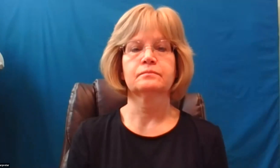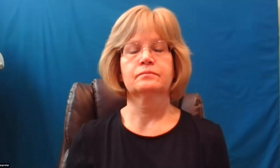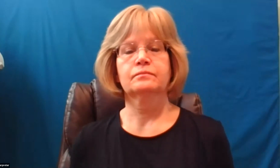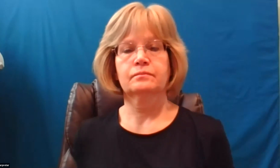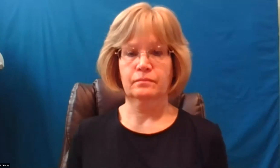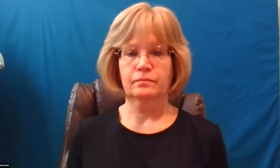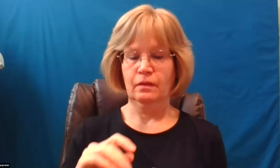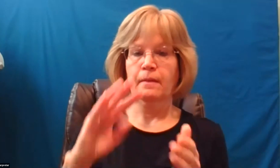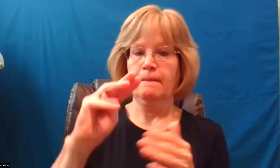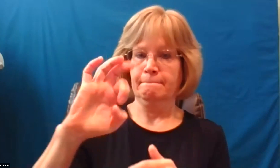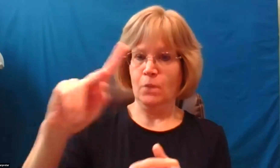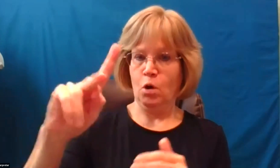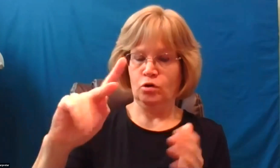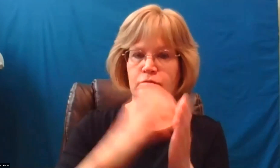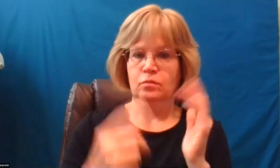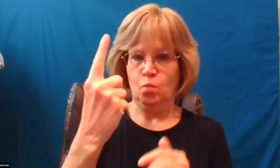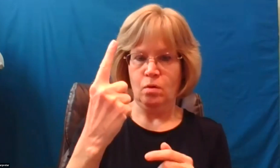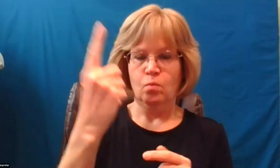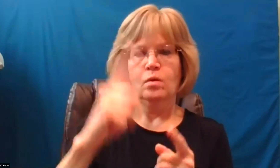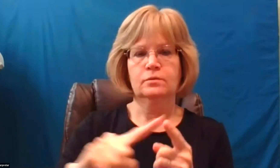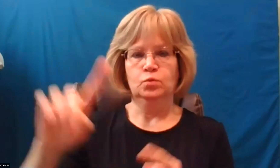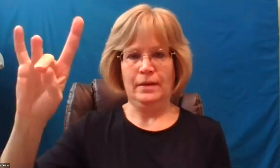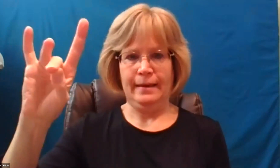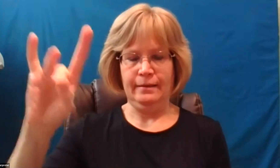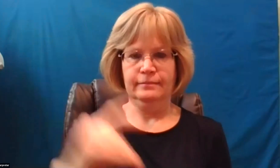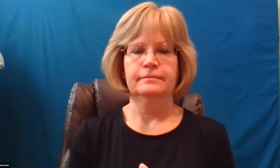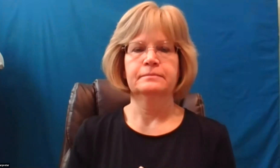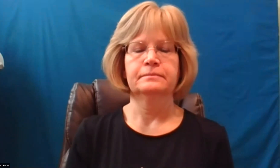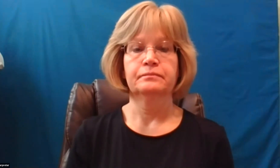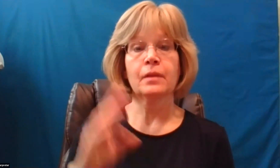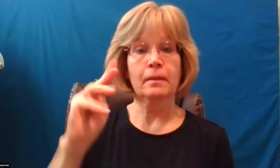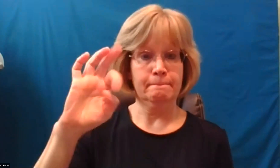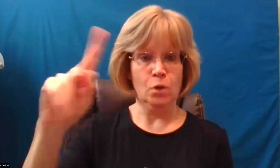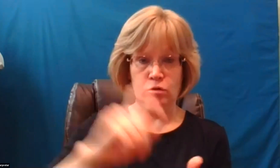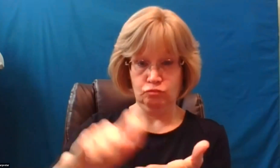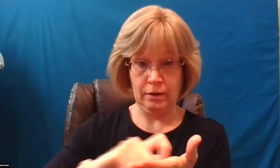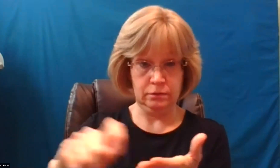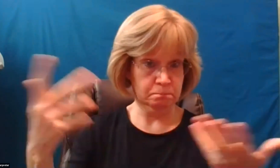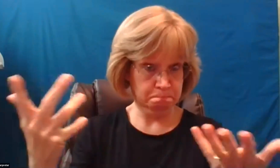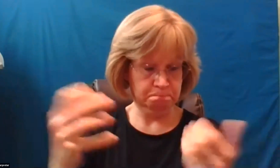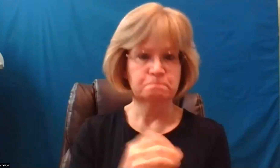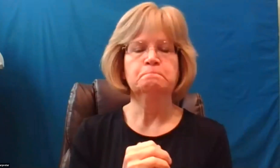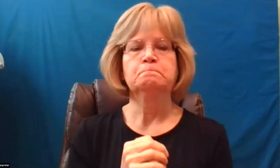Mark's Gospel, the first chapter, the first 8 verses. Mark writes these words.